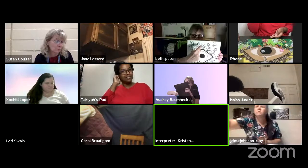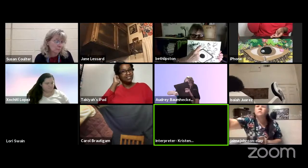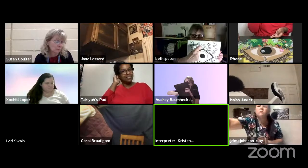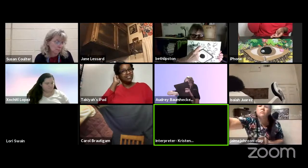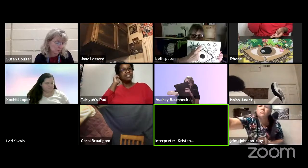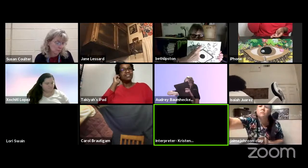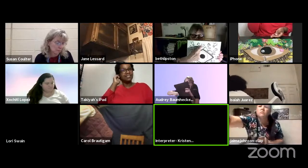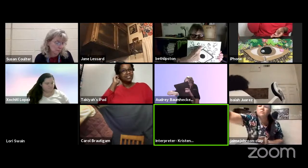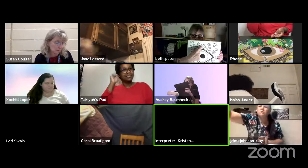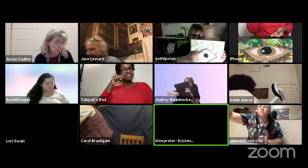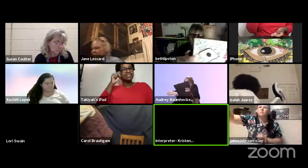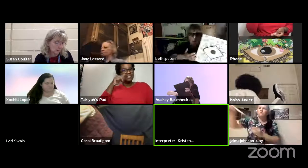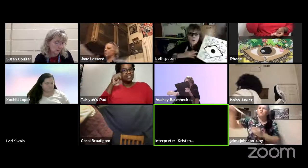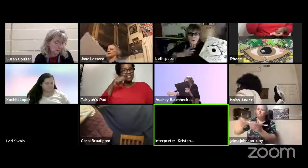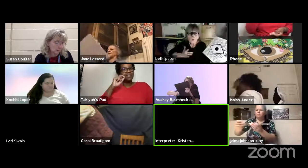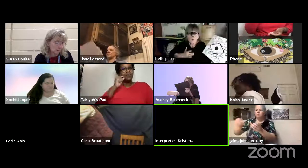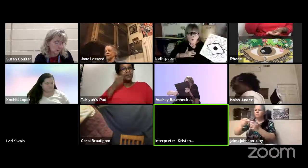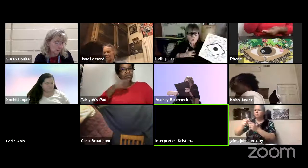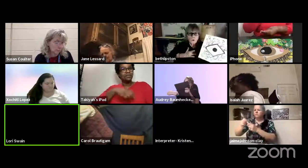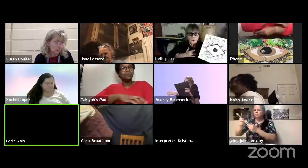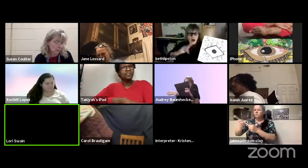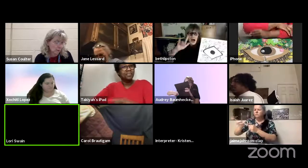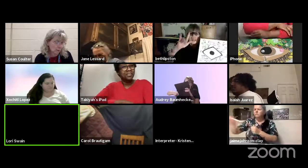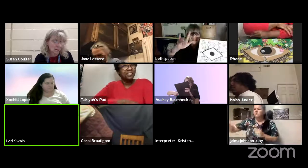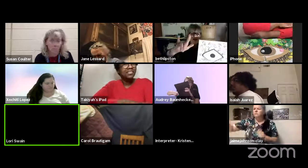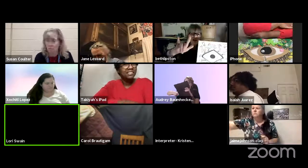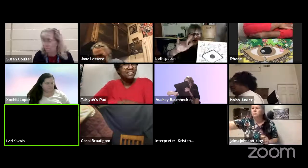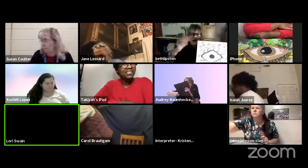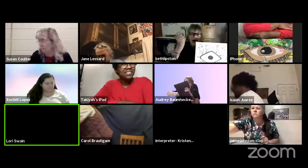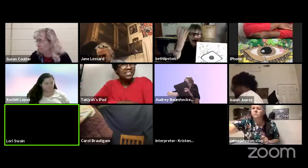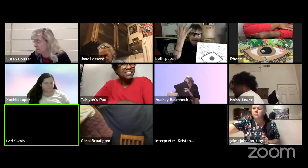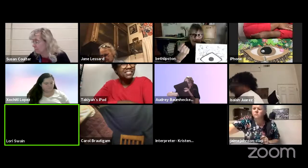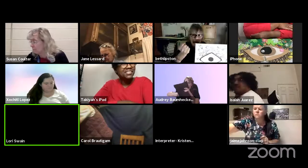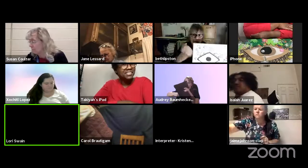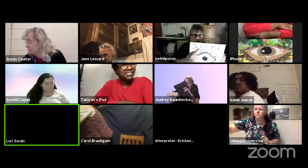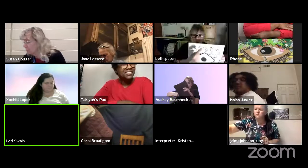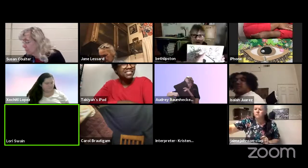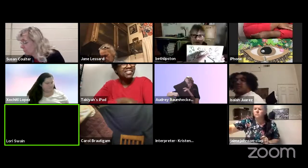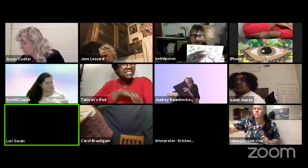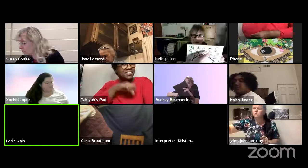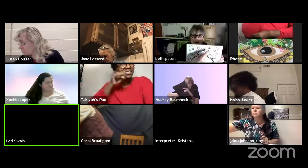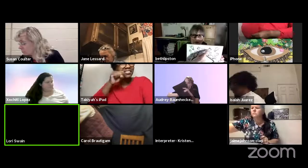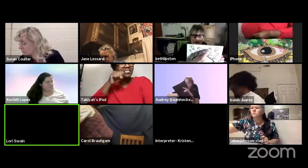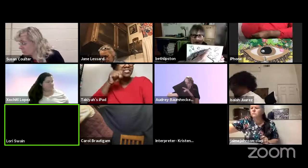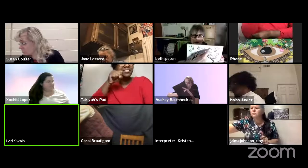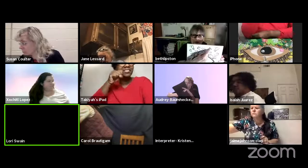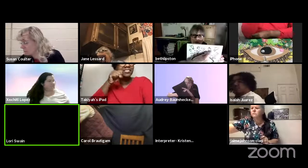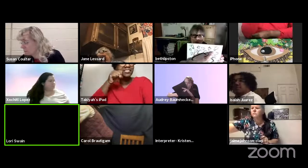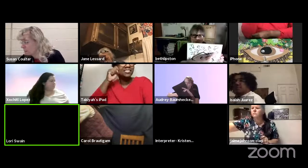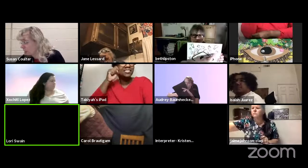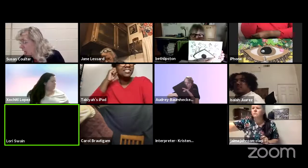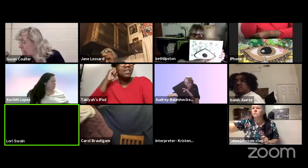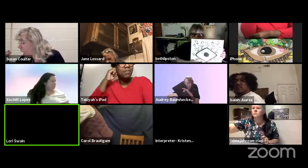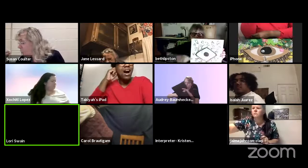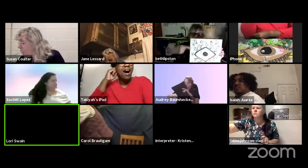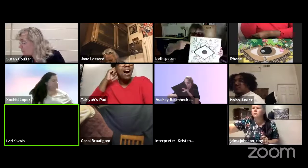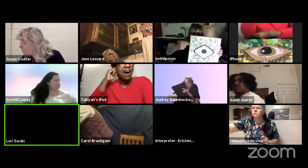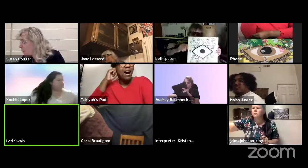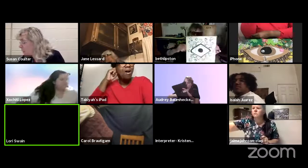you. I And I love have a that. heart as well, just because I love sign language. So I have the heart with the